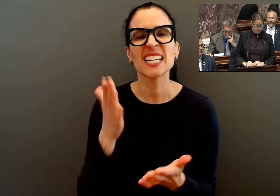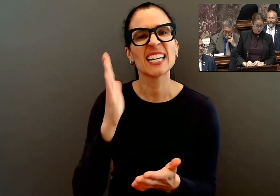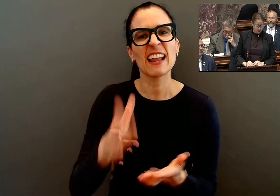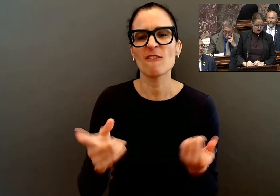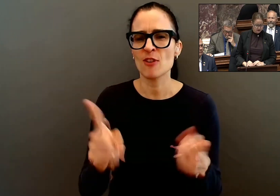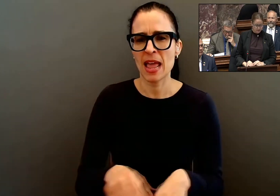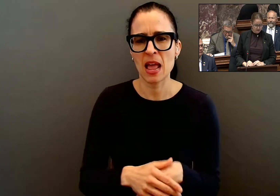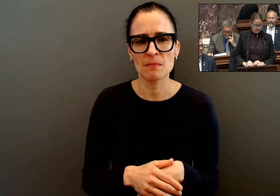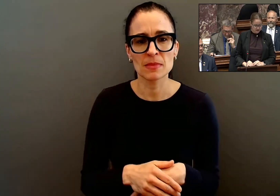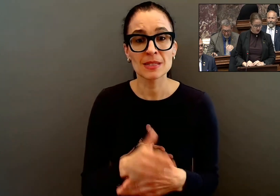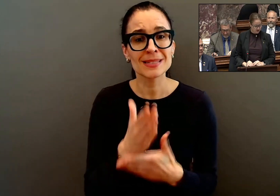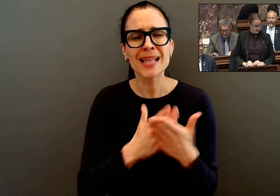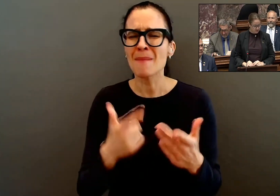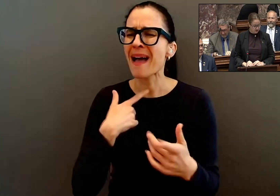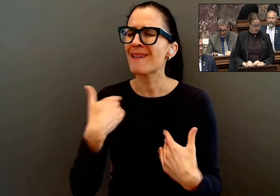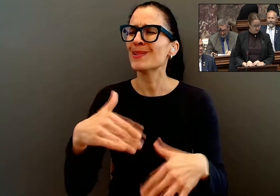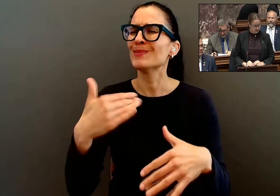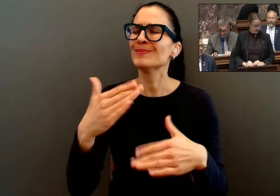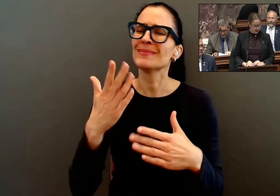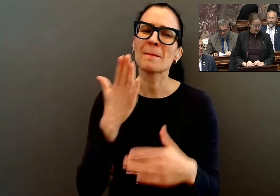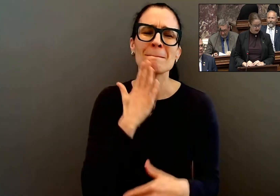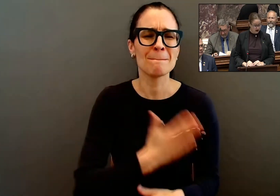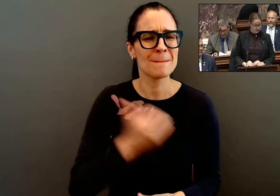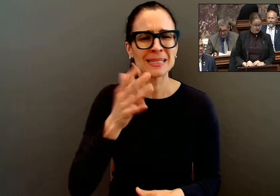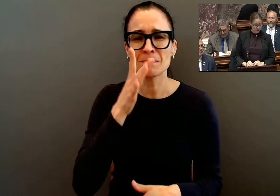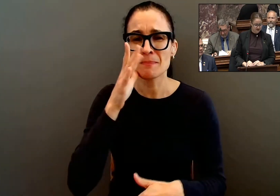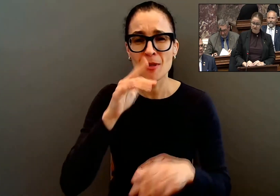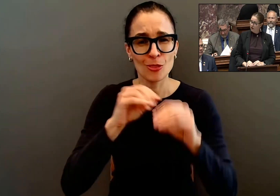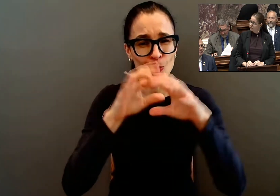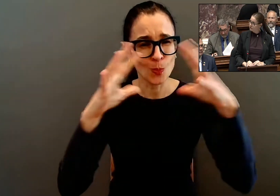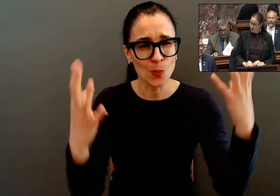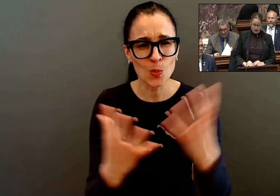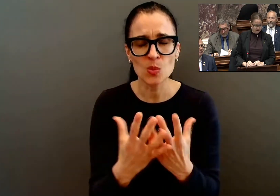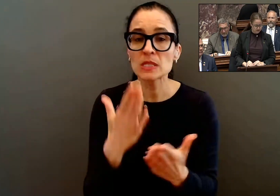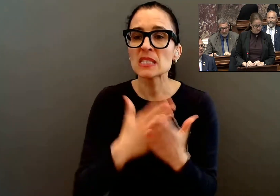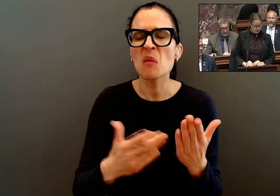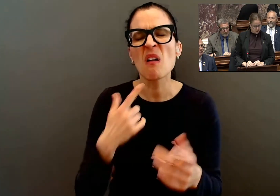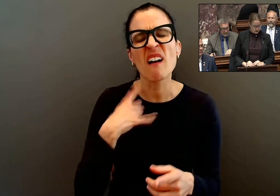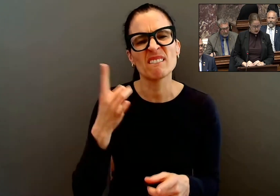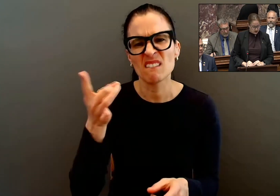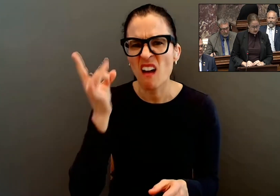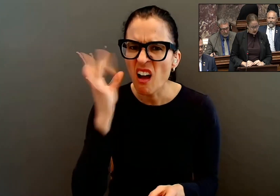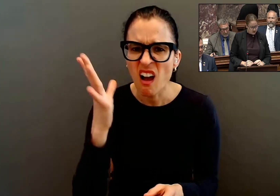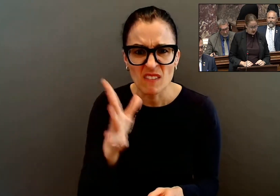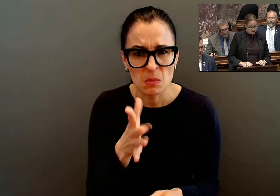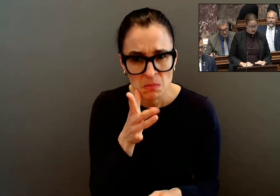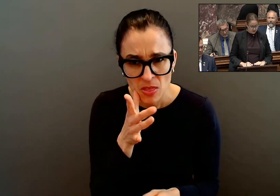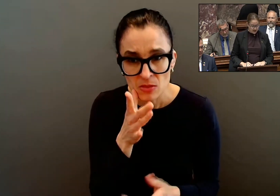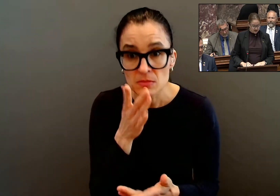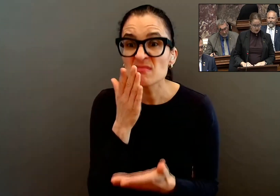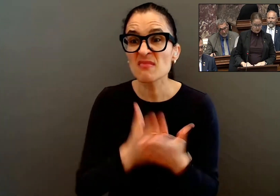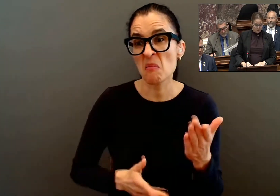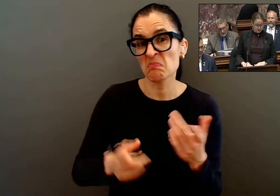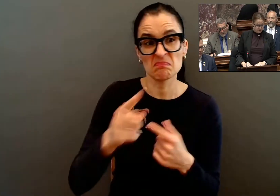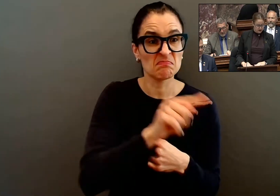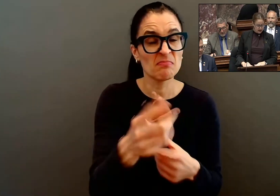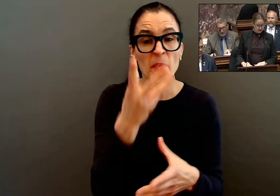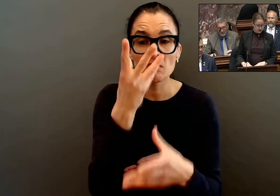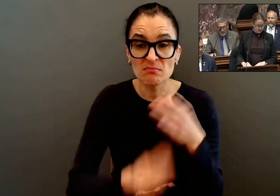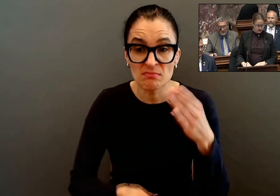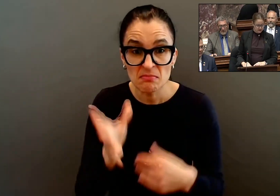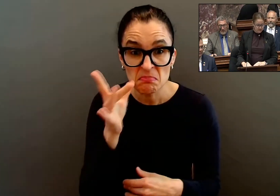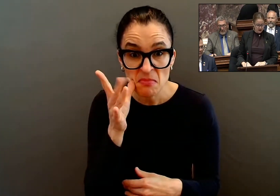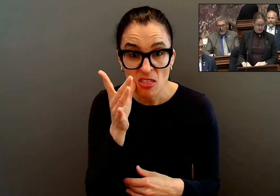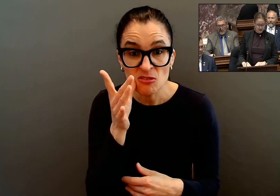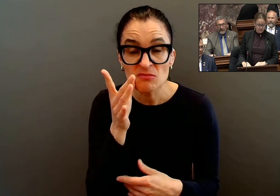world. Some of us have lost our mothers, and others of us have lost a child. Some of us are de facto mothers, and